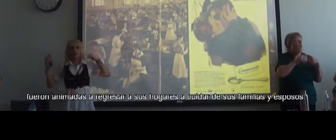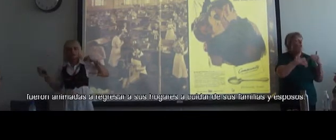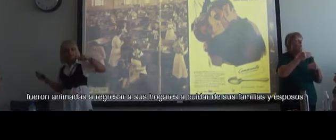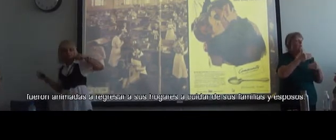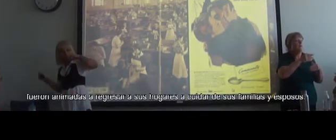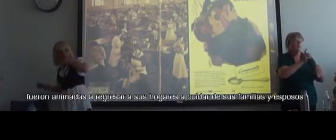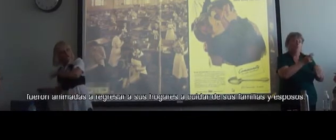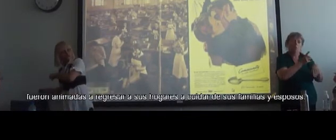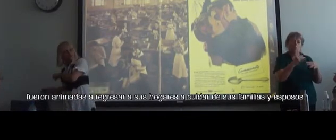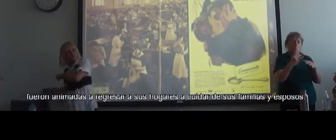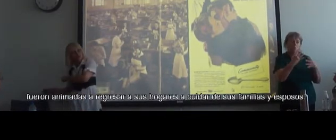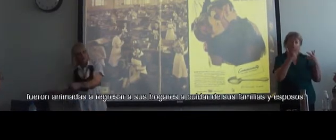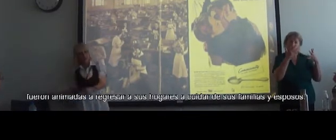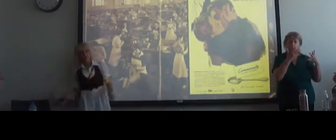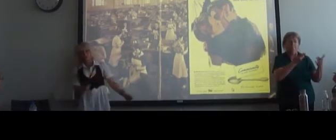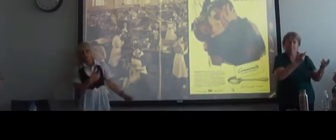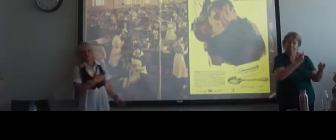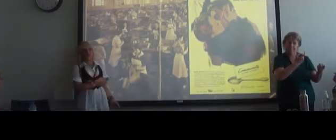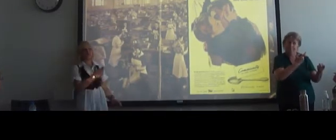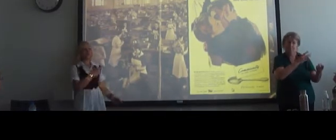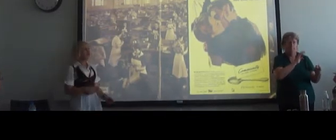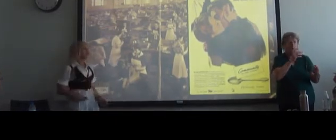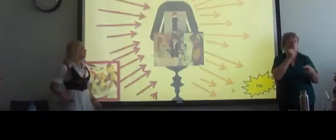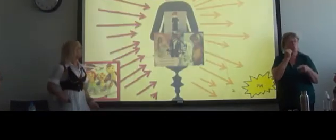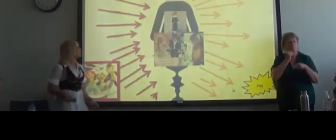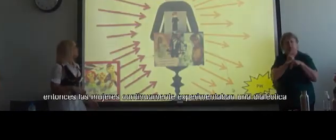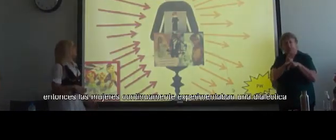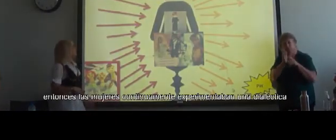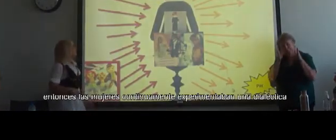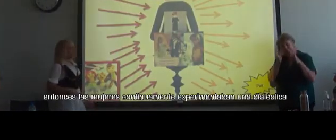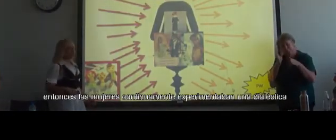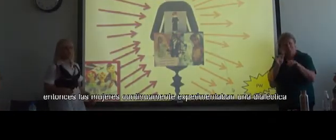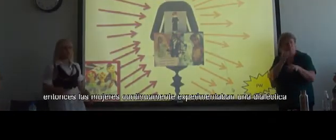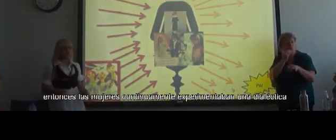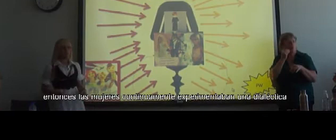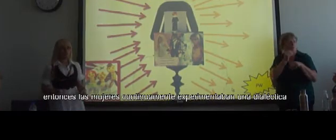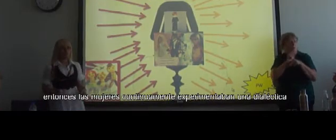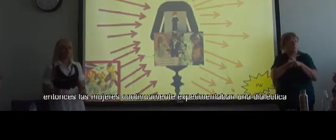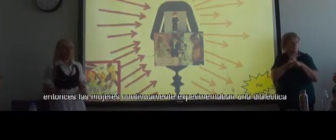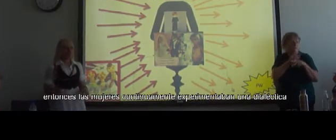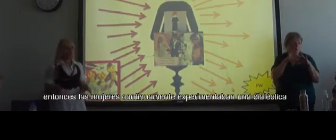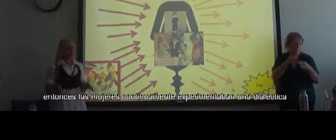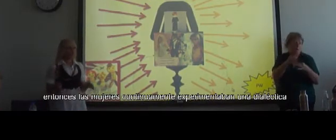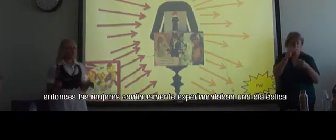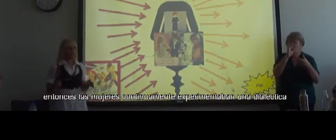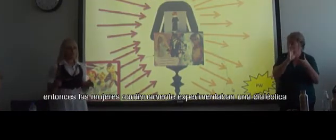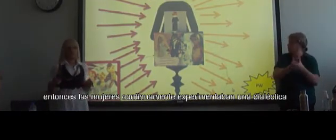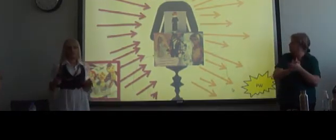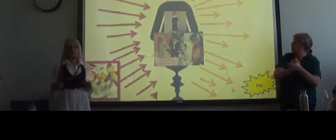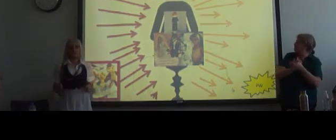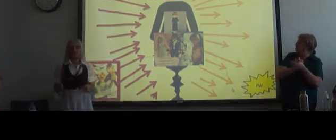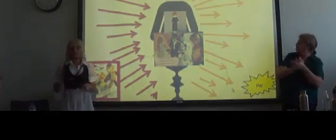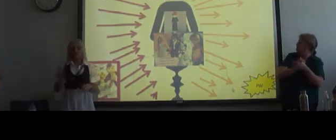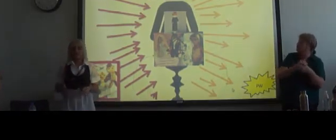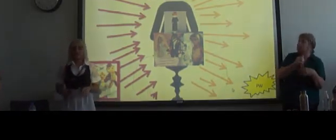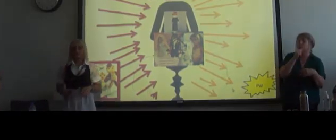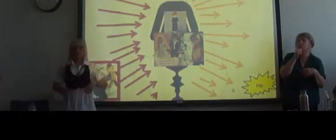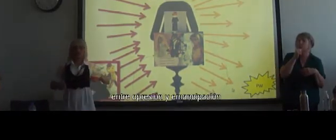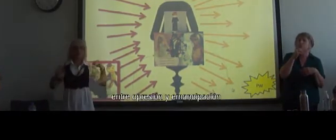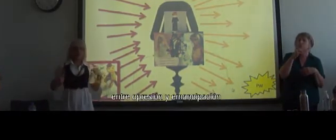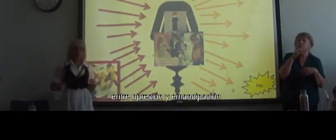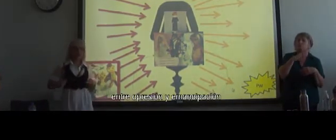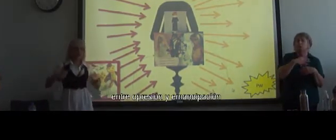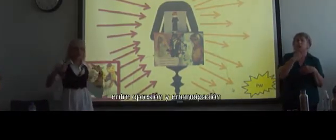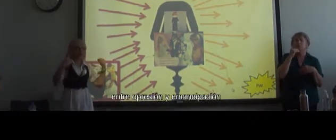to come back home to take care of their families and husbands. So women continually experience a